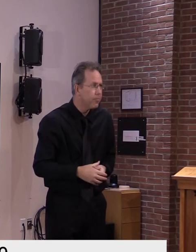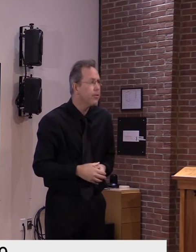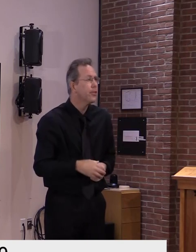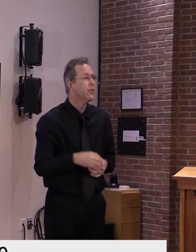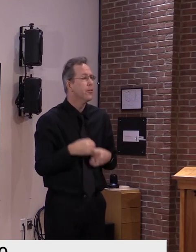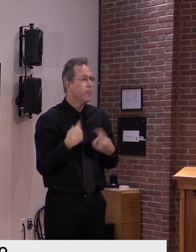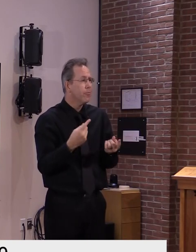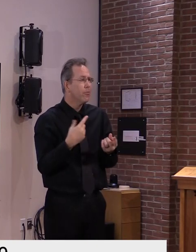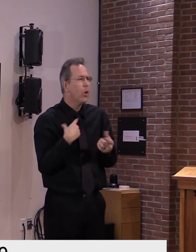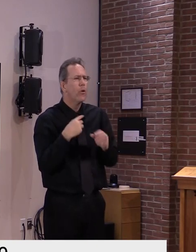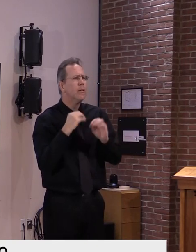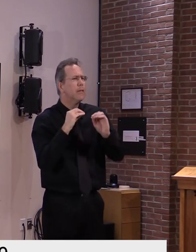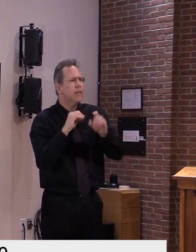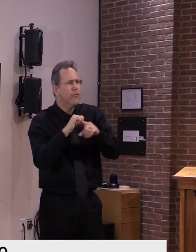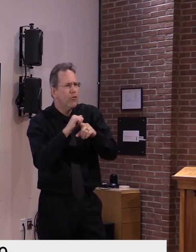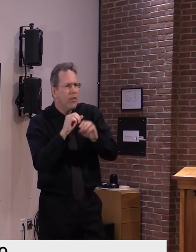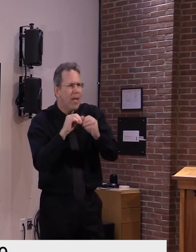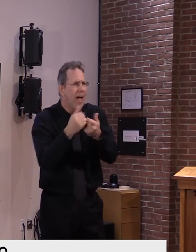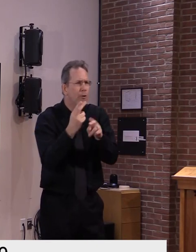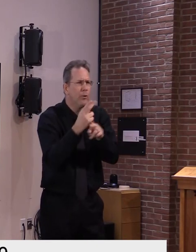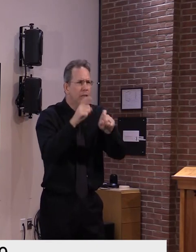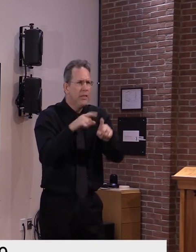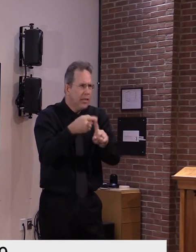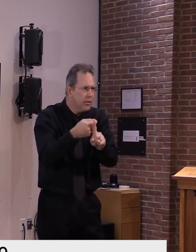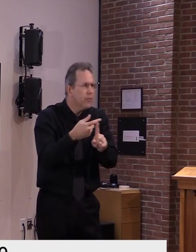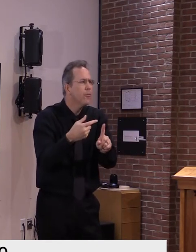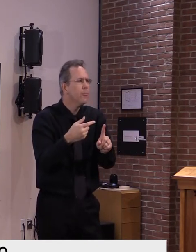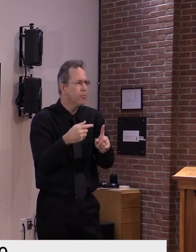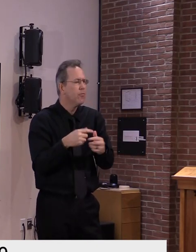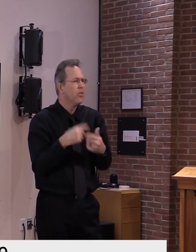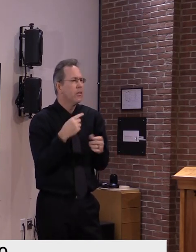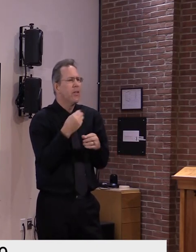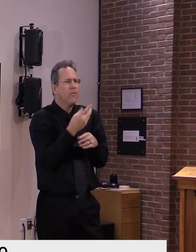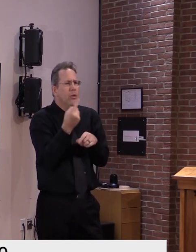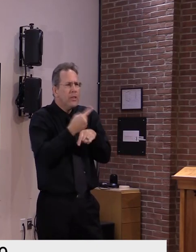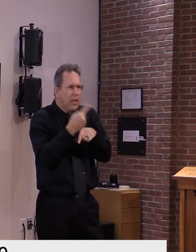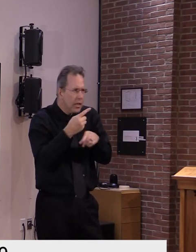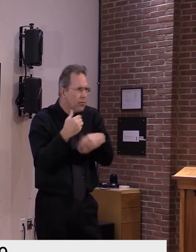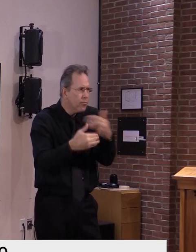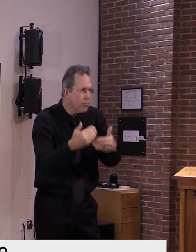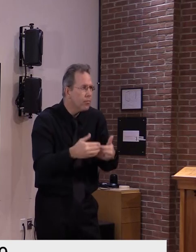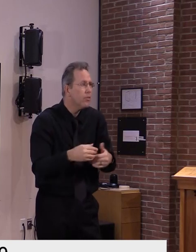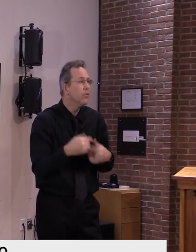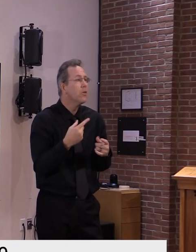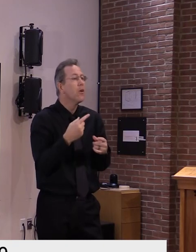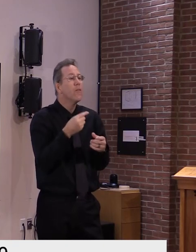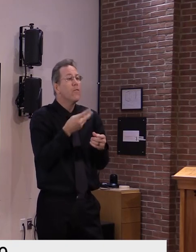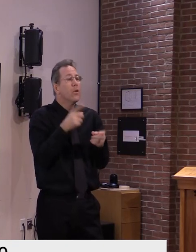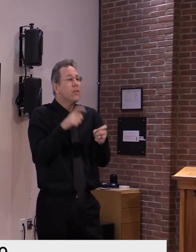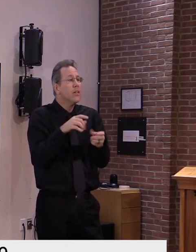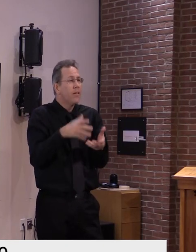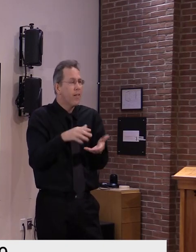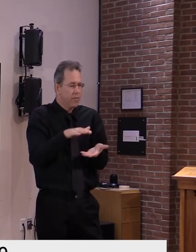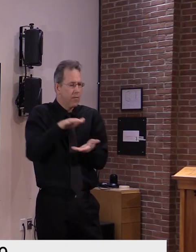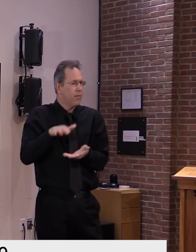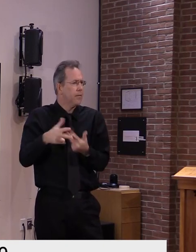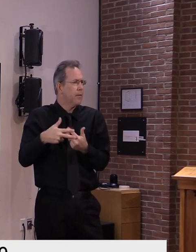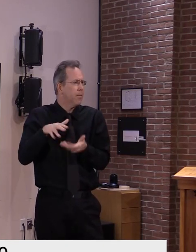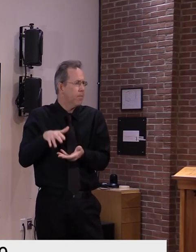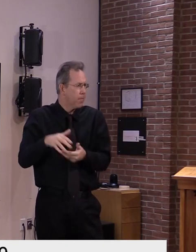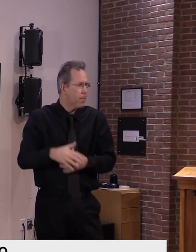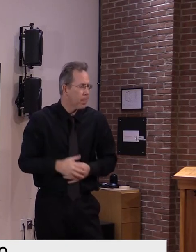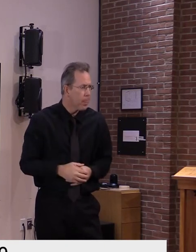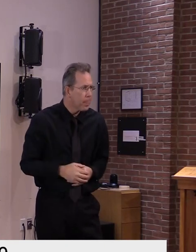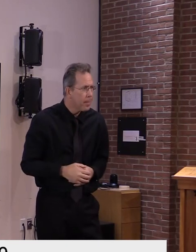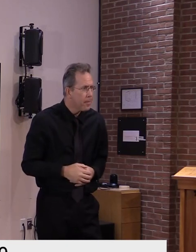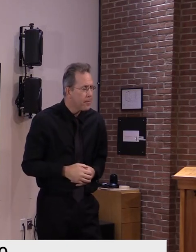days, plus if needed, a round of resident testing. We're currently working with Health and Human Services in Washington